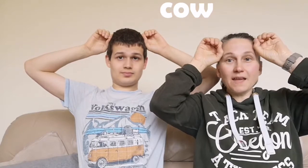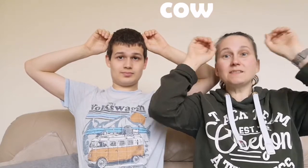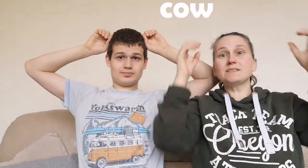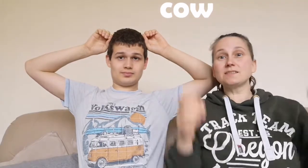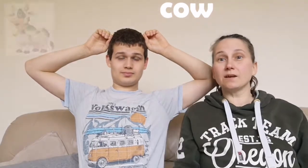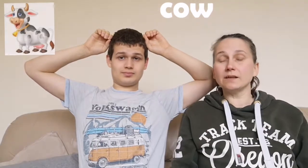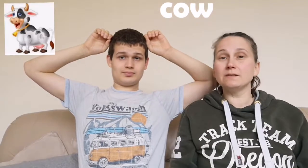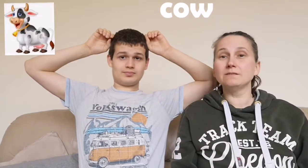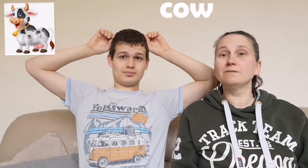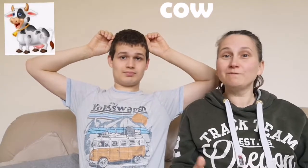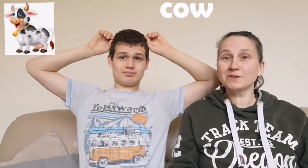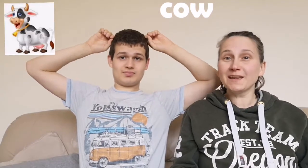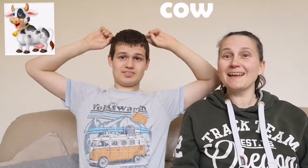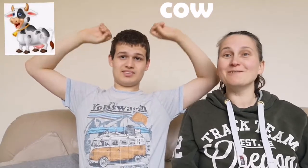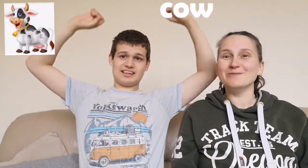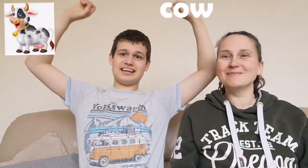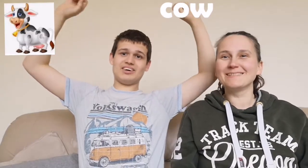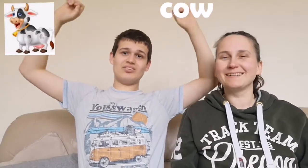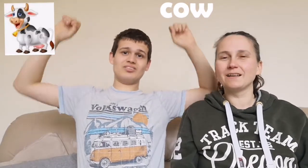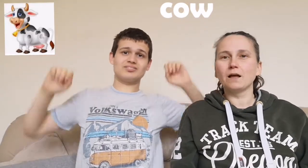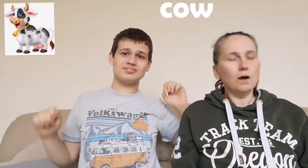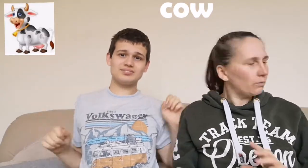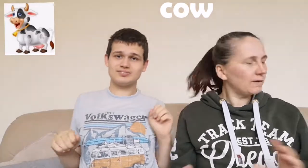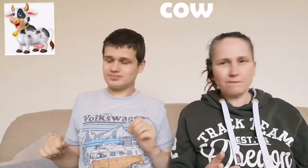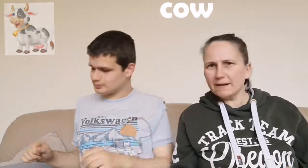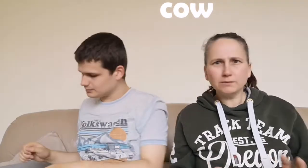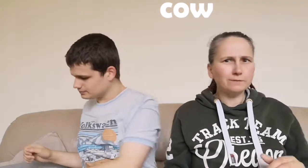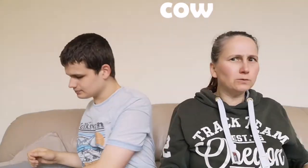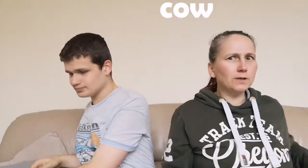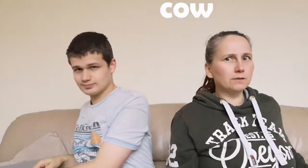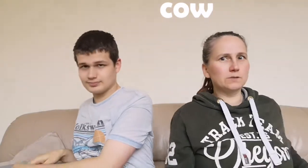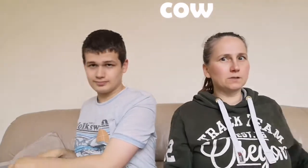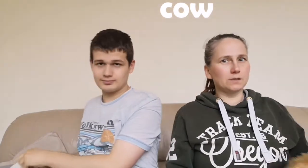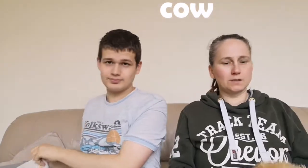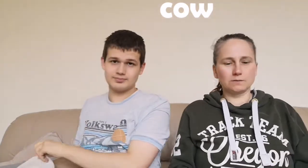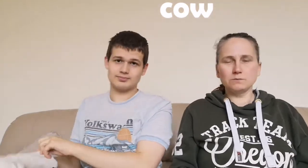That's the sign for cow. For cow. We found a few cows in the house.